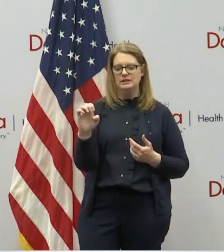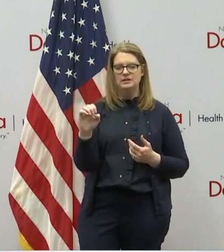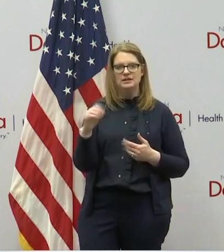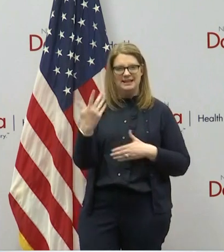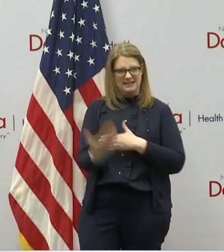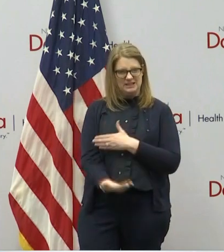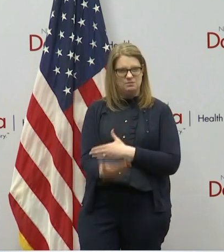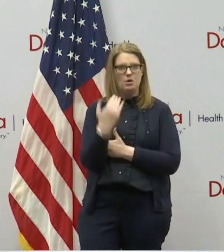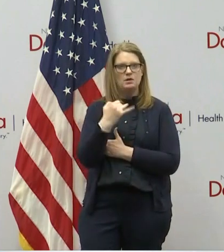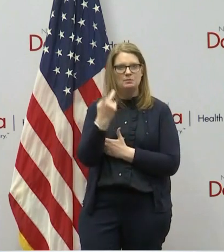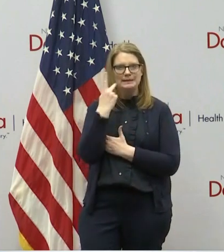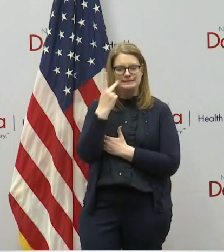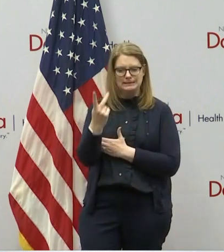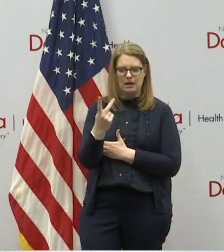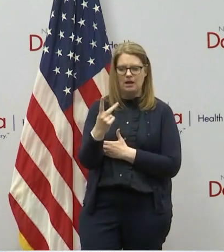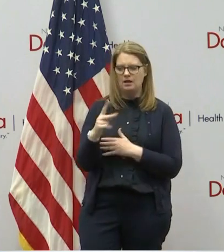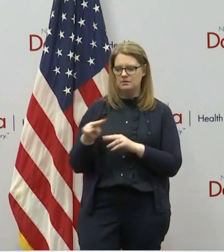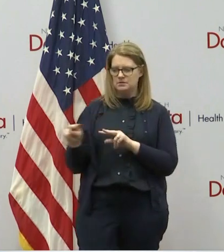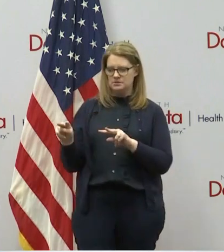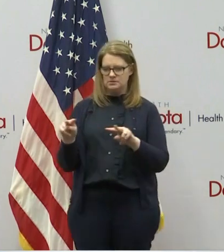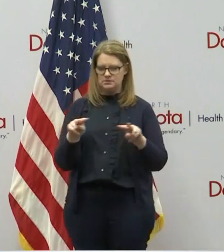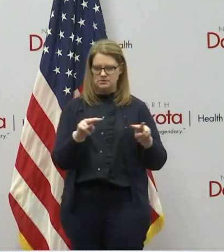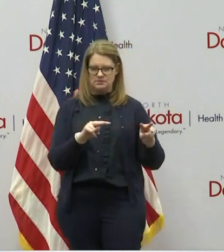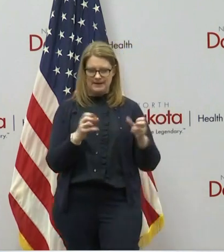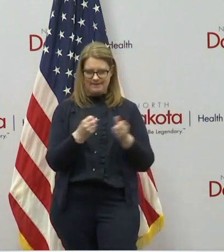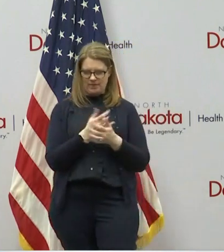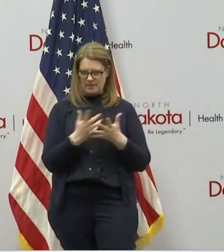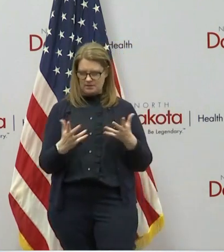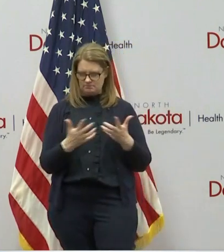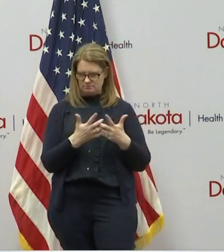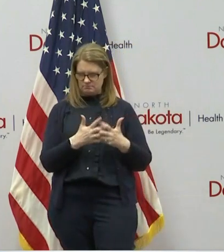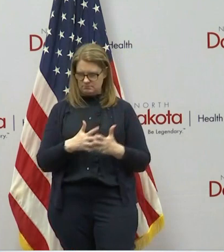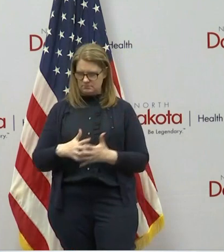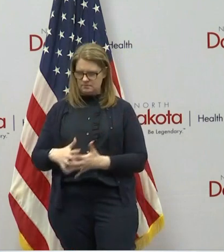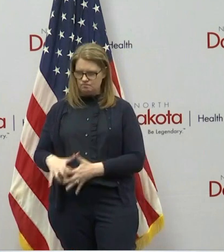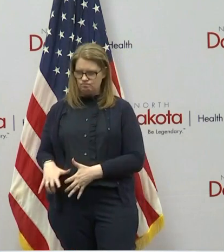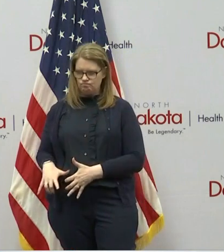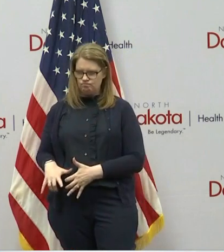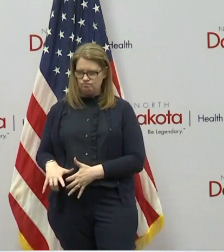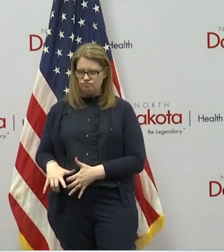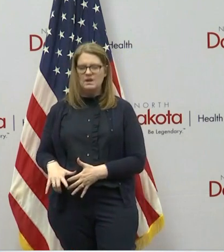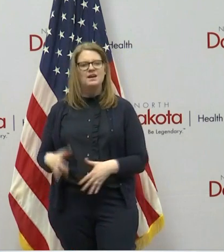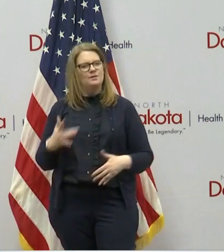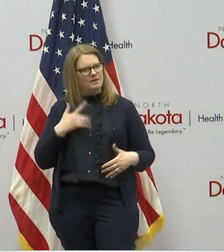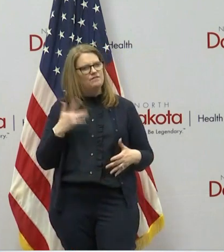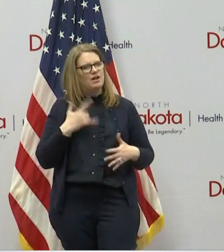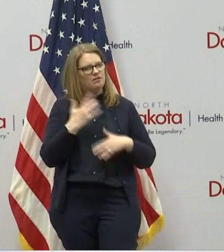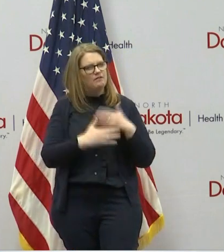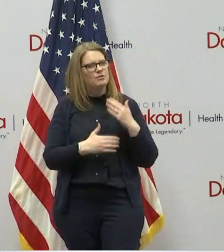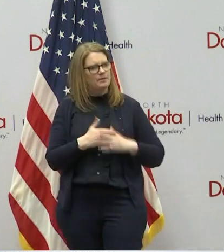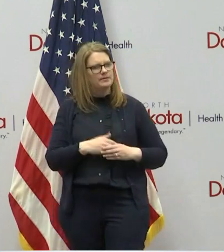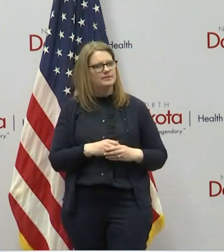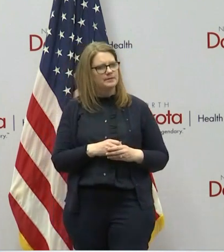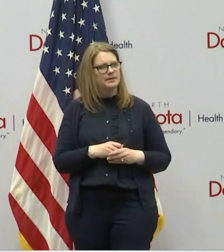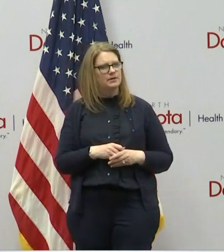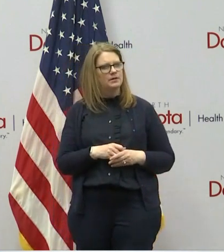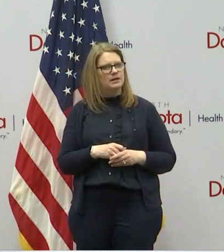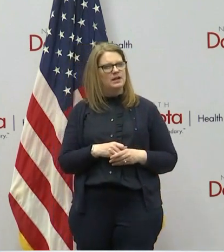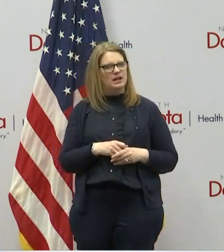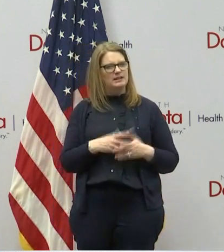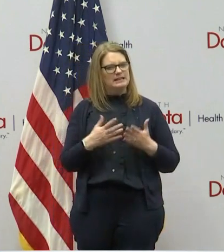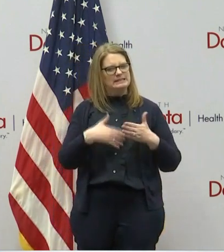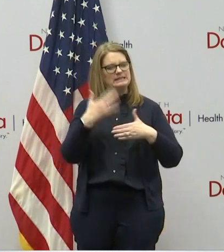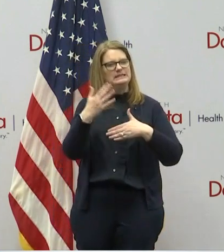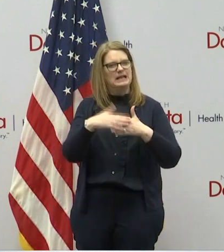this morning, and feel pretty comfortable that in these events, these testing events, that we will be